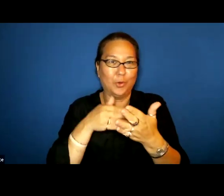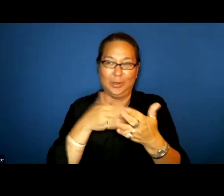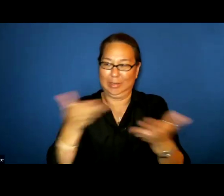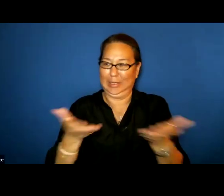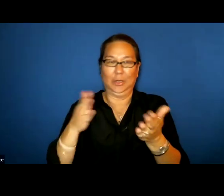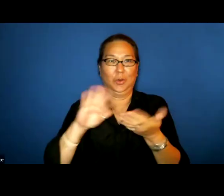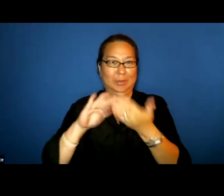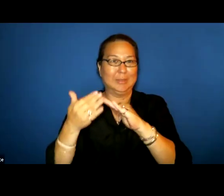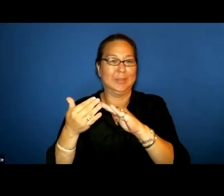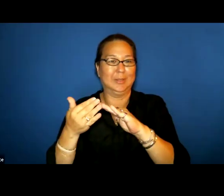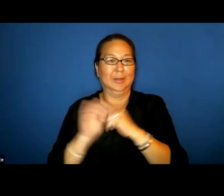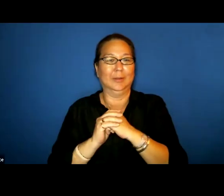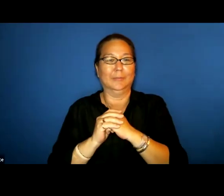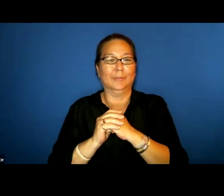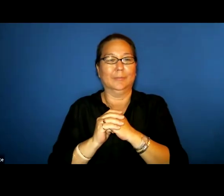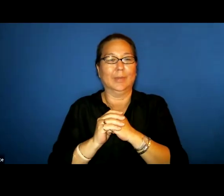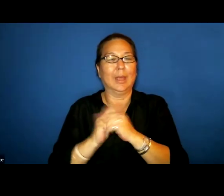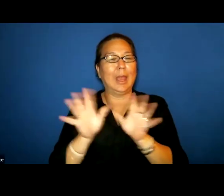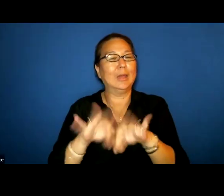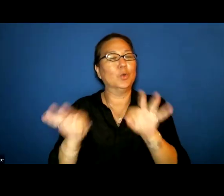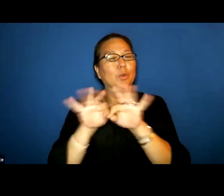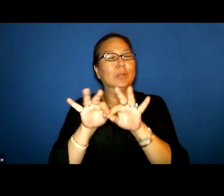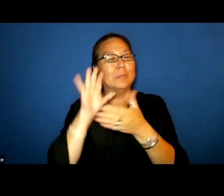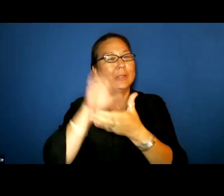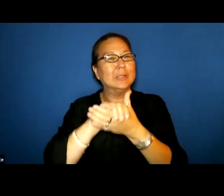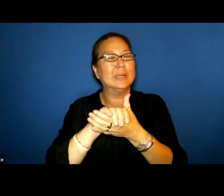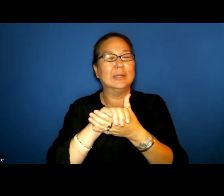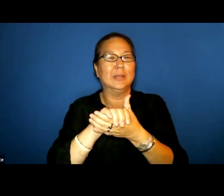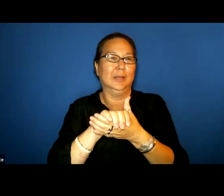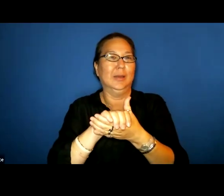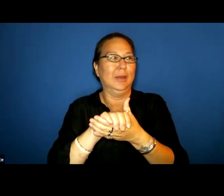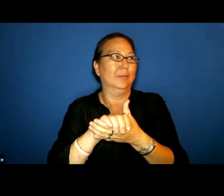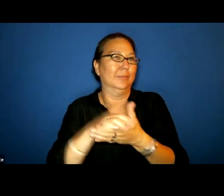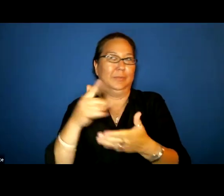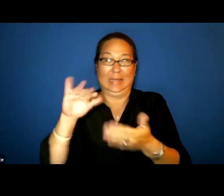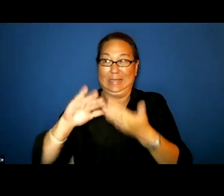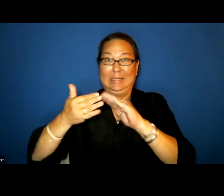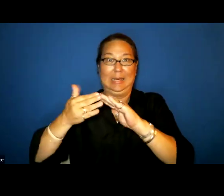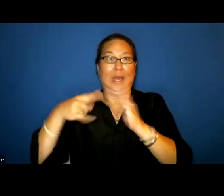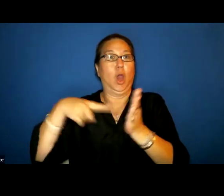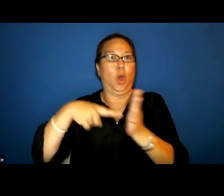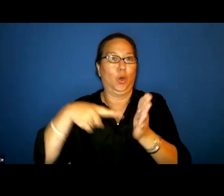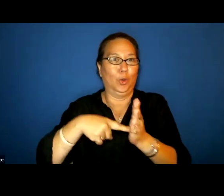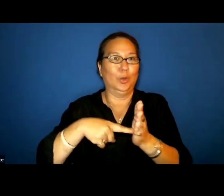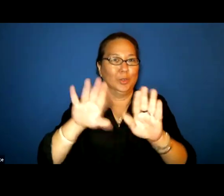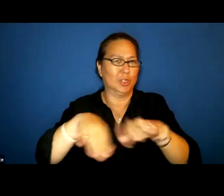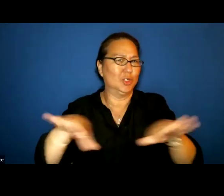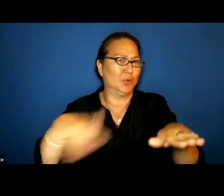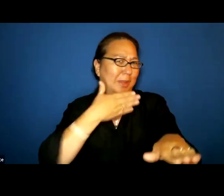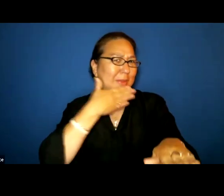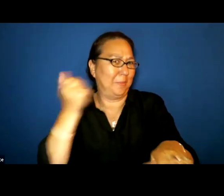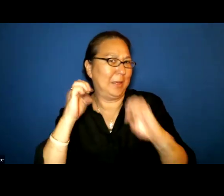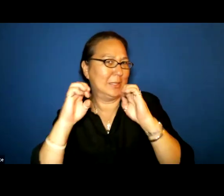believe that this district and the city owes its children the best of an education. And